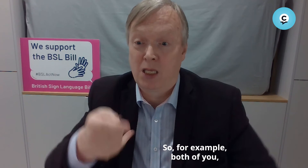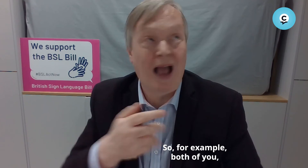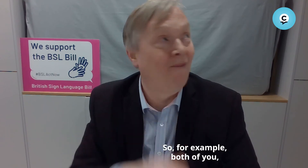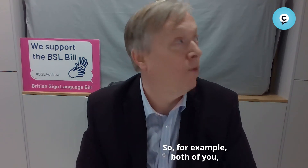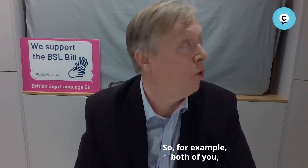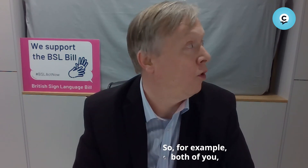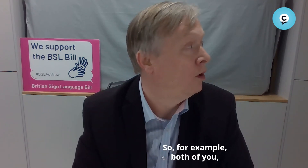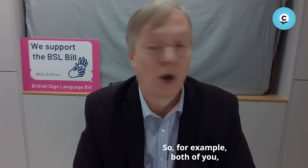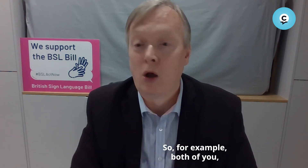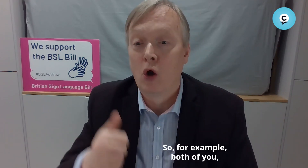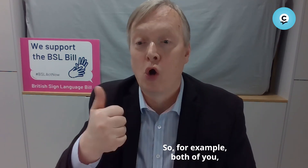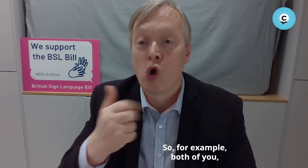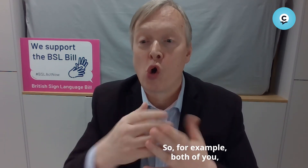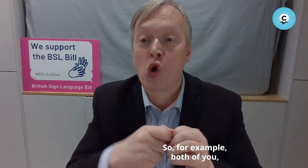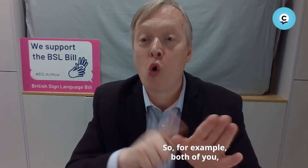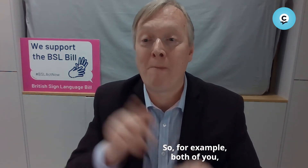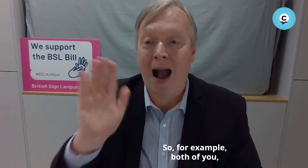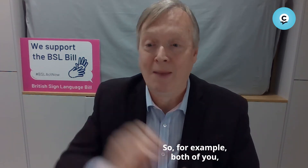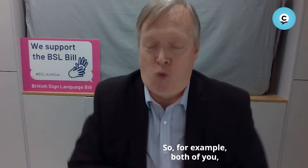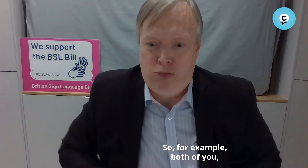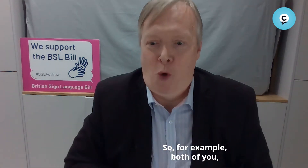So for example, both of you,